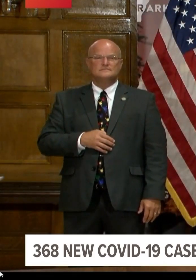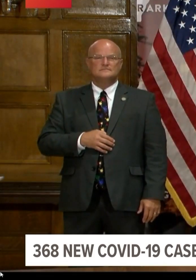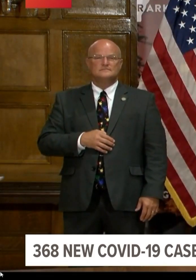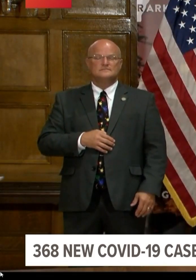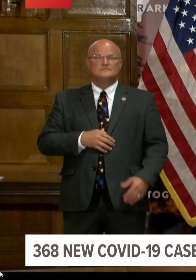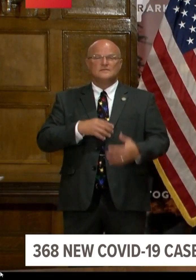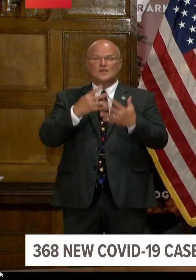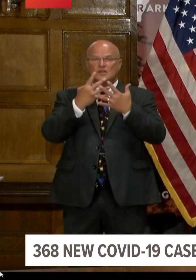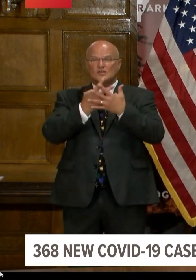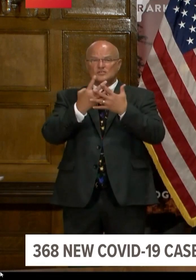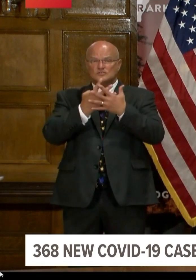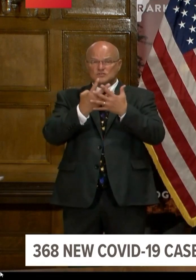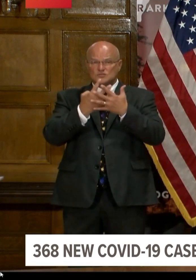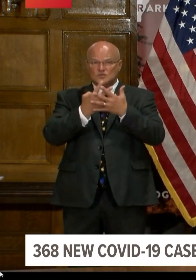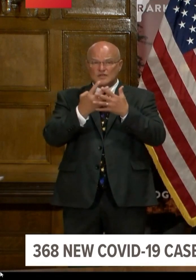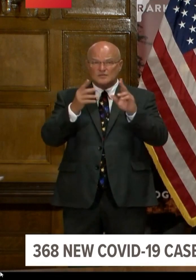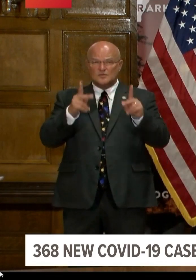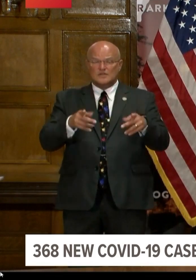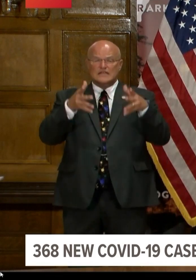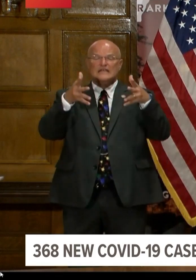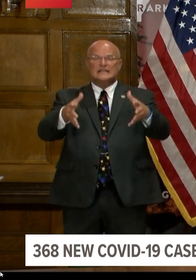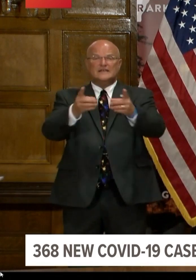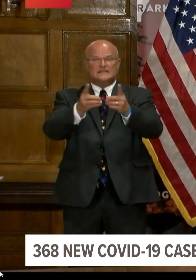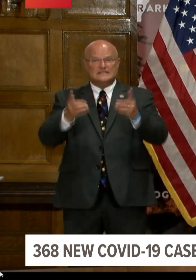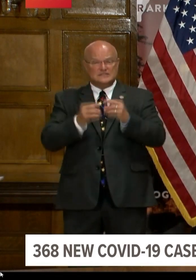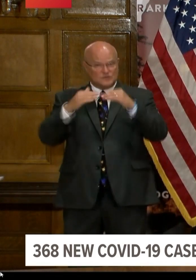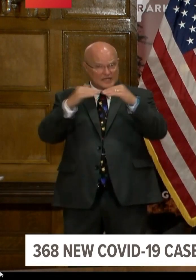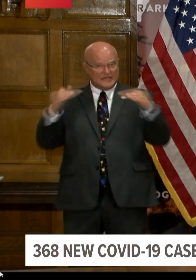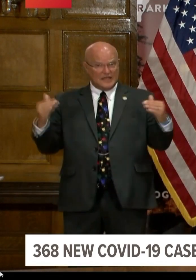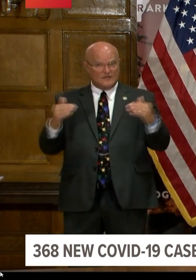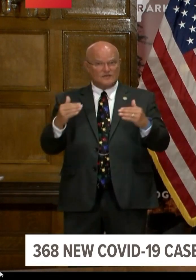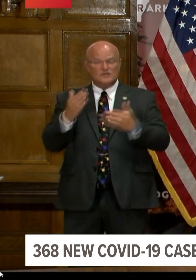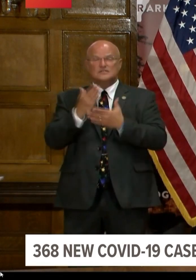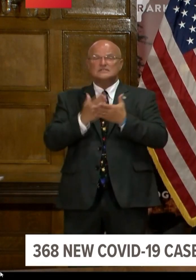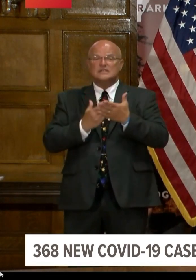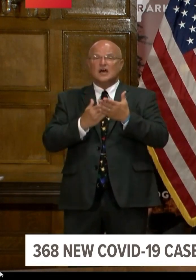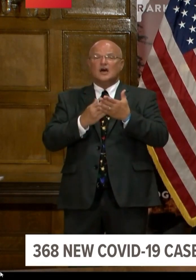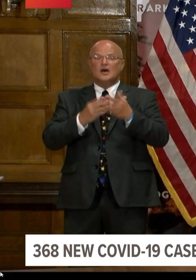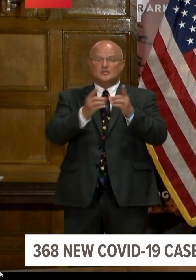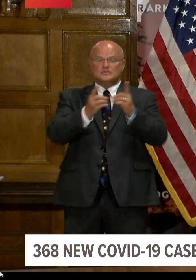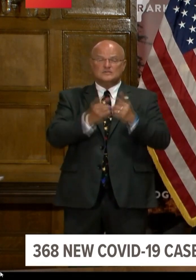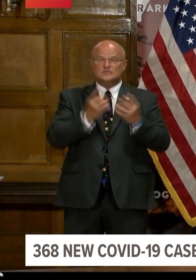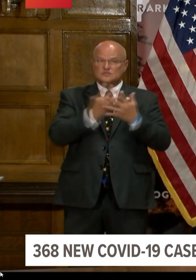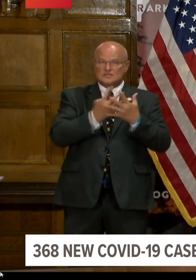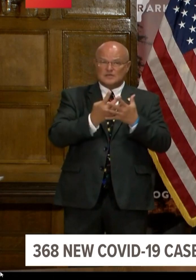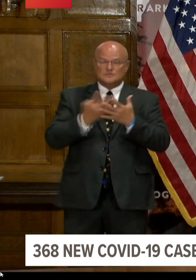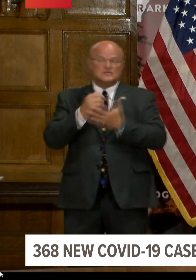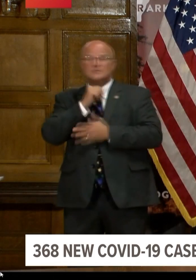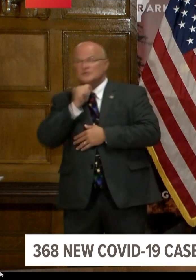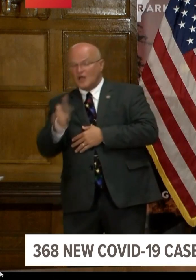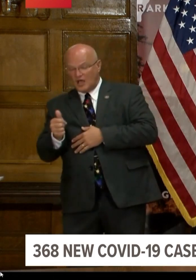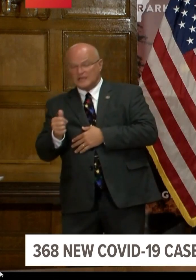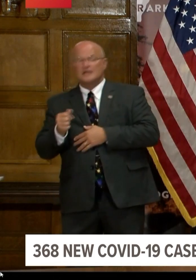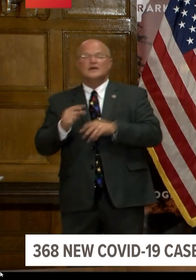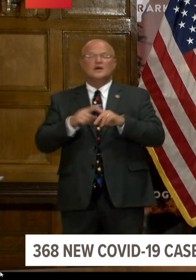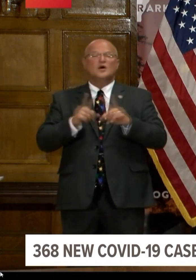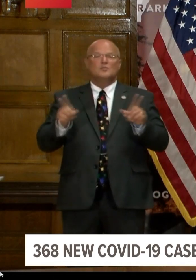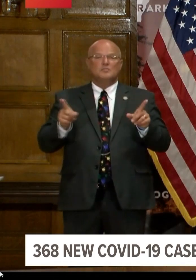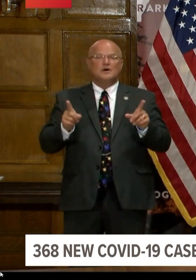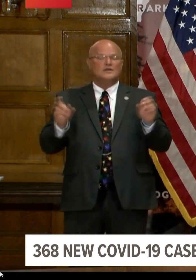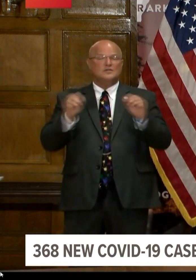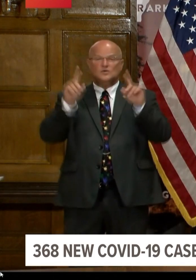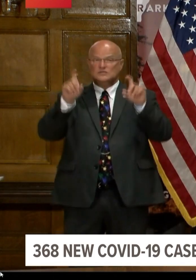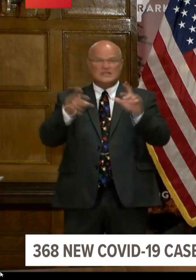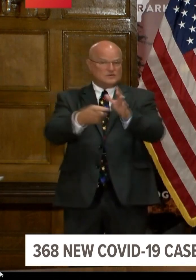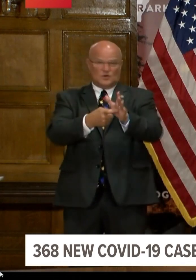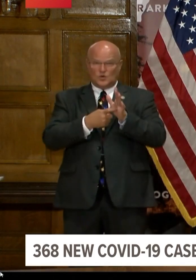The screening of school personnel is left at the district level. Some districts are screening and some are not. And there is no